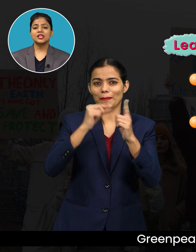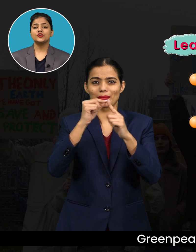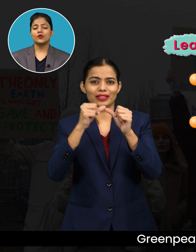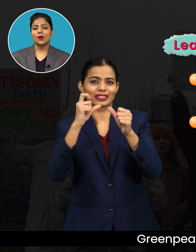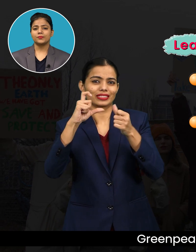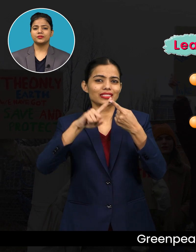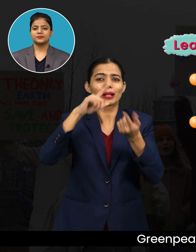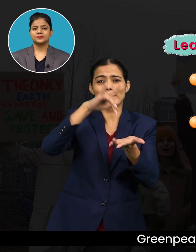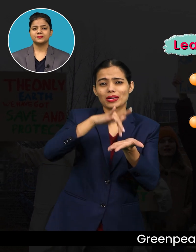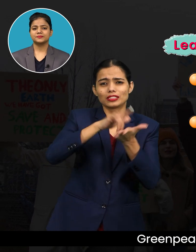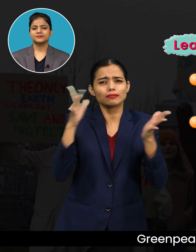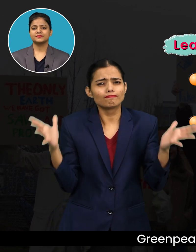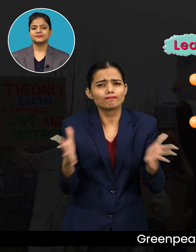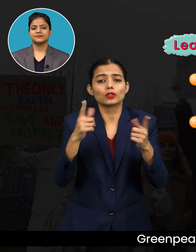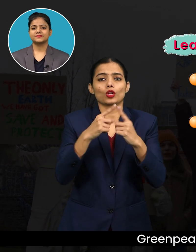movement in Europe.